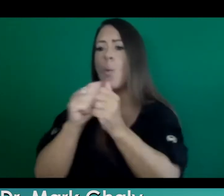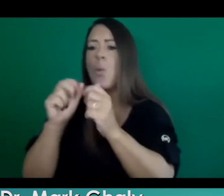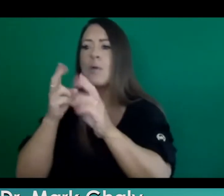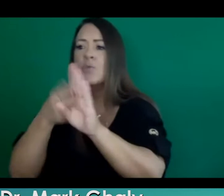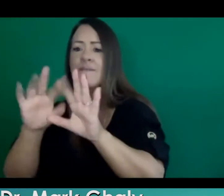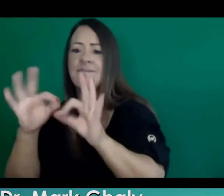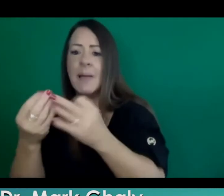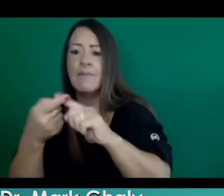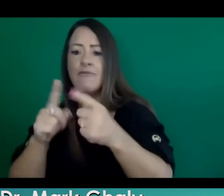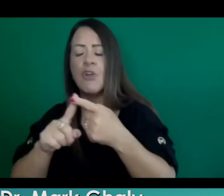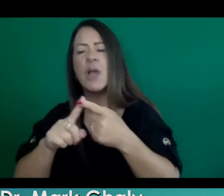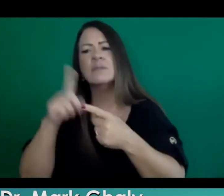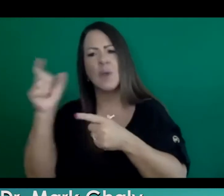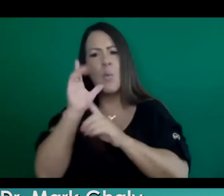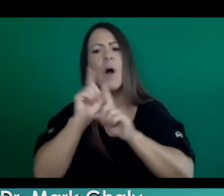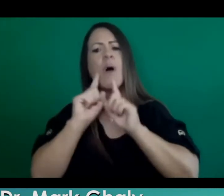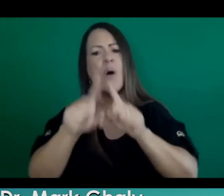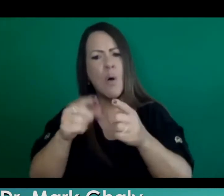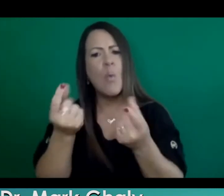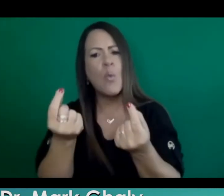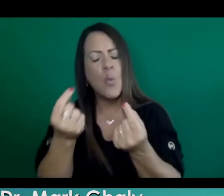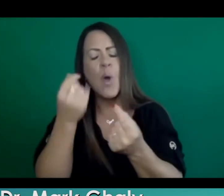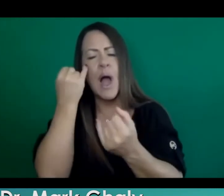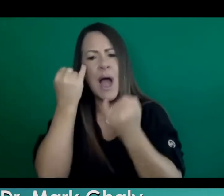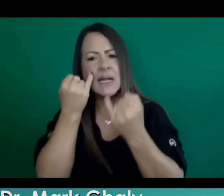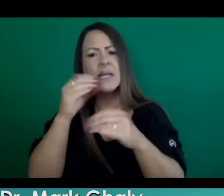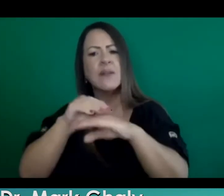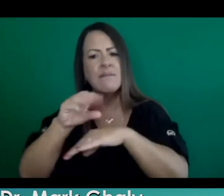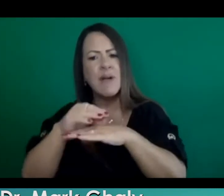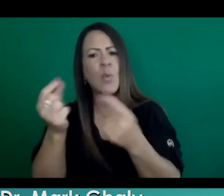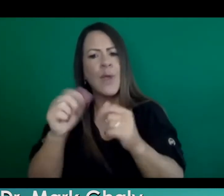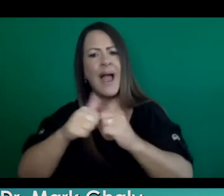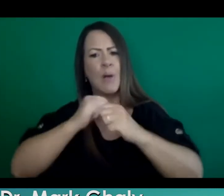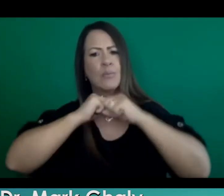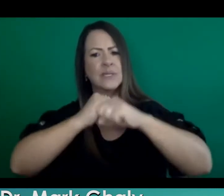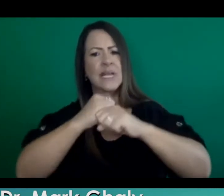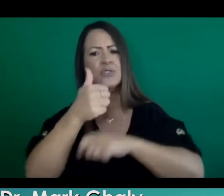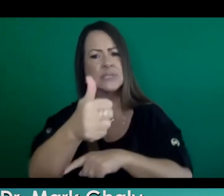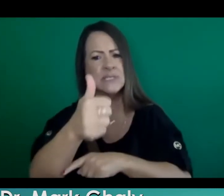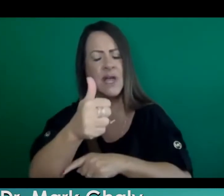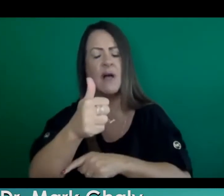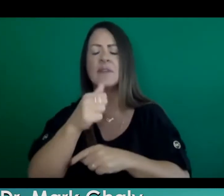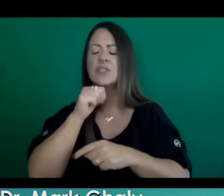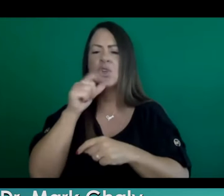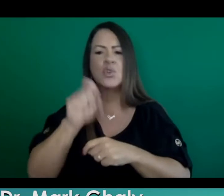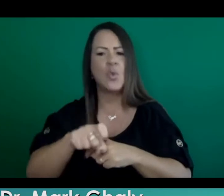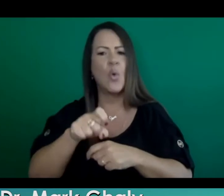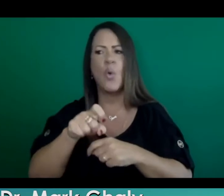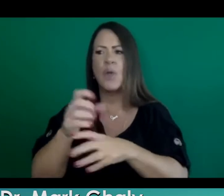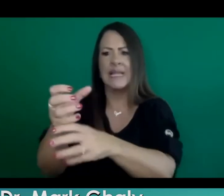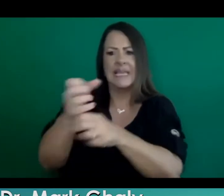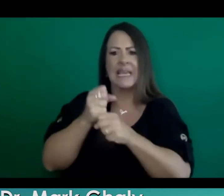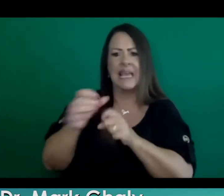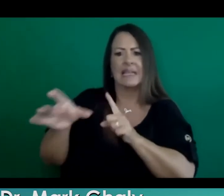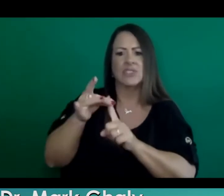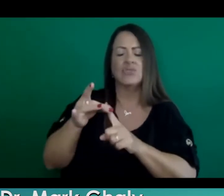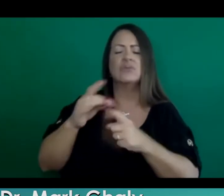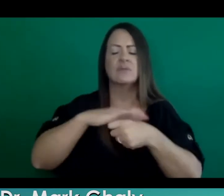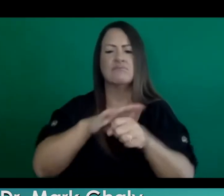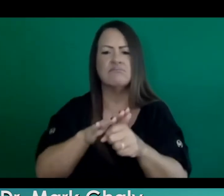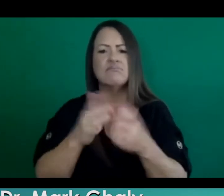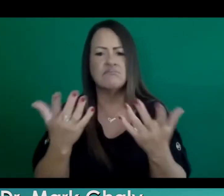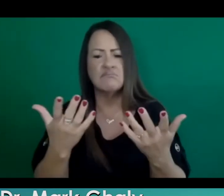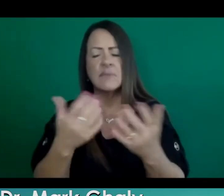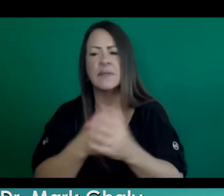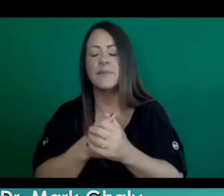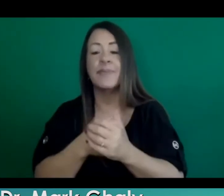that we've put in a number of COVID-19 safety precautions in all of the shelters. And if we're able to identify a